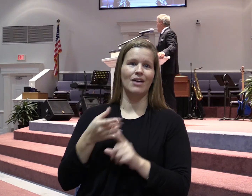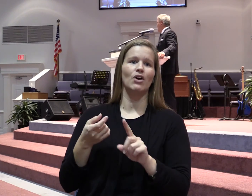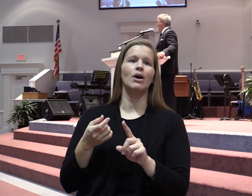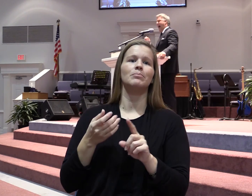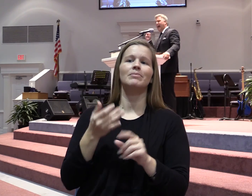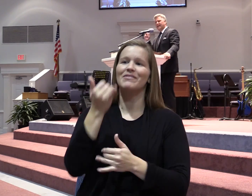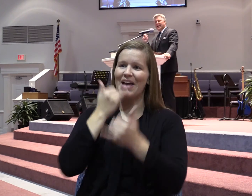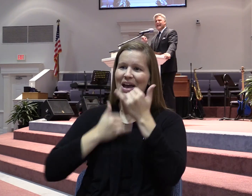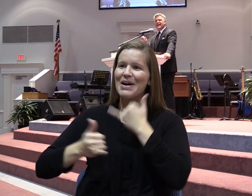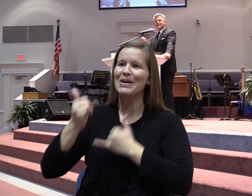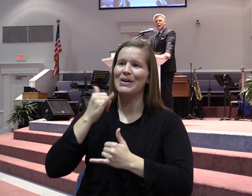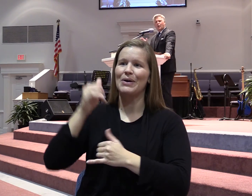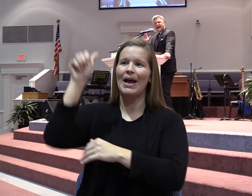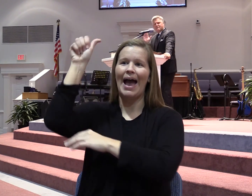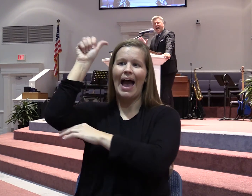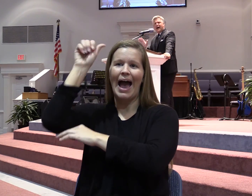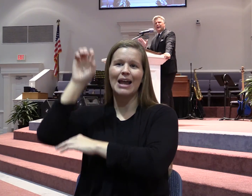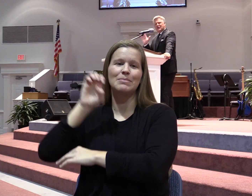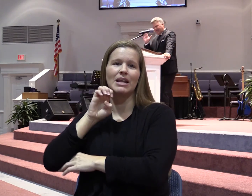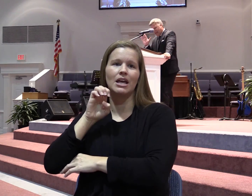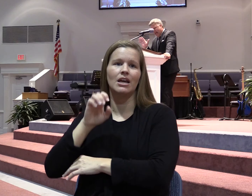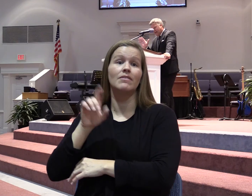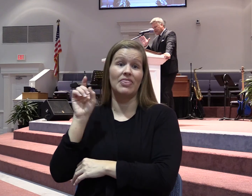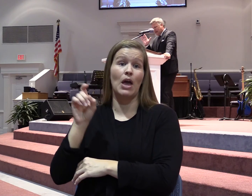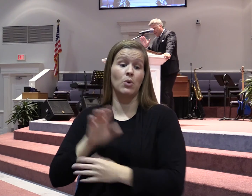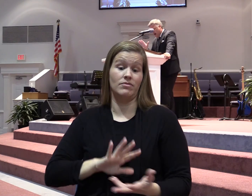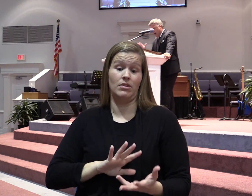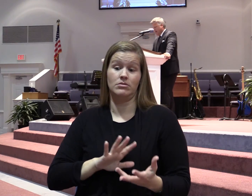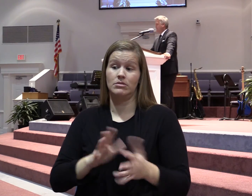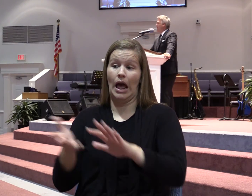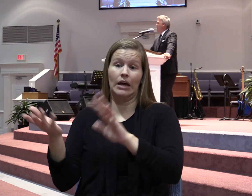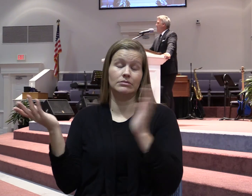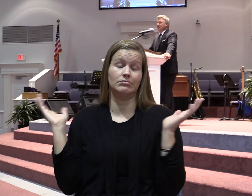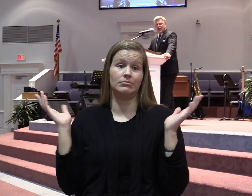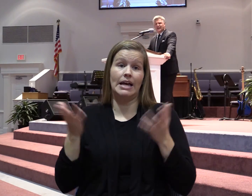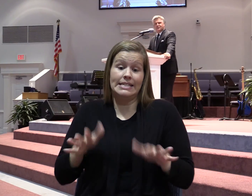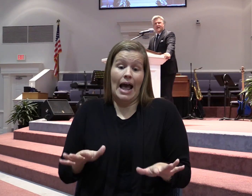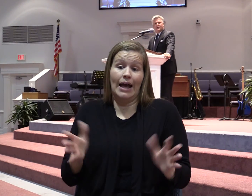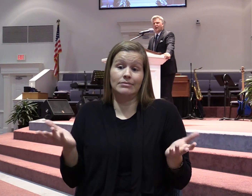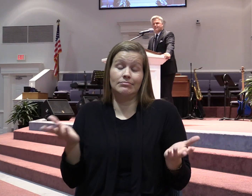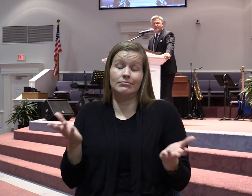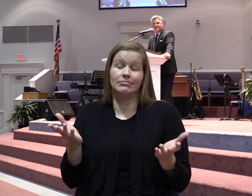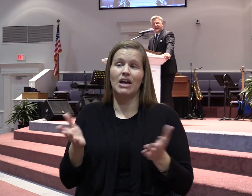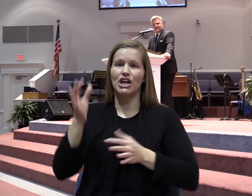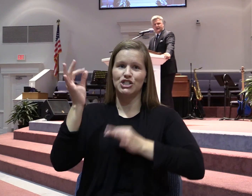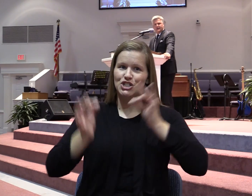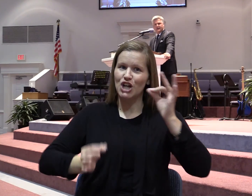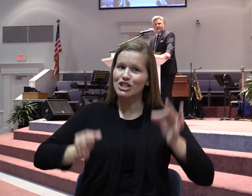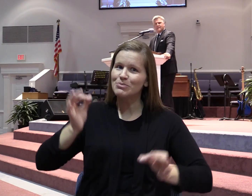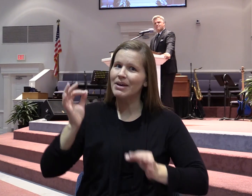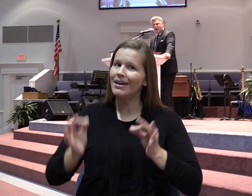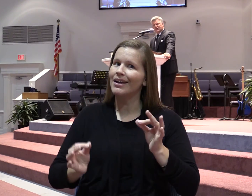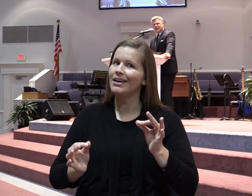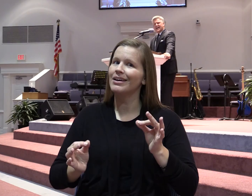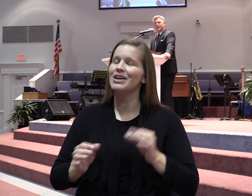right, Adam and Eve would have perished at the gates of the garden. Judgment would have been the victor.